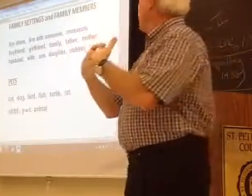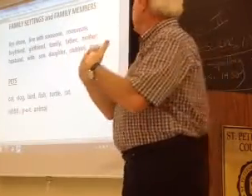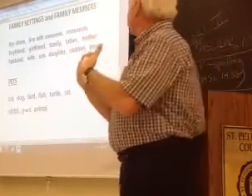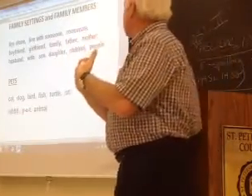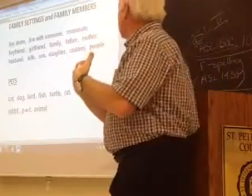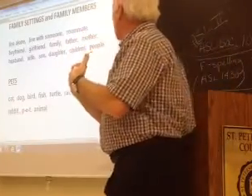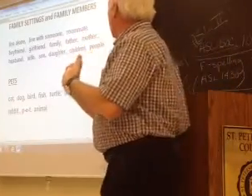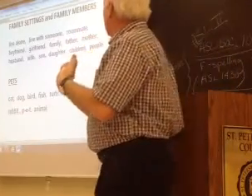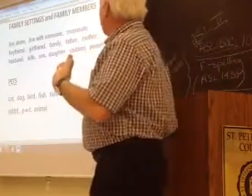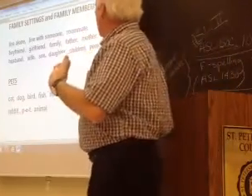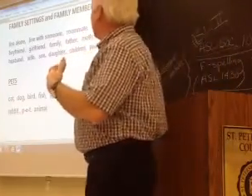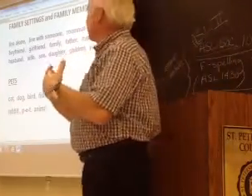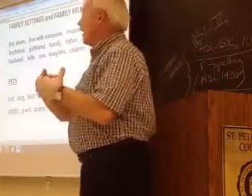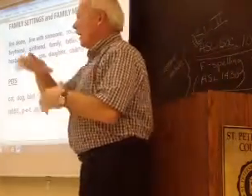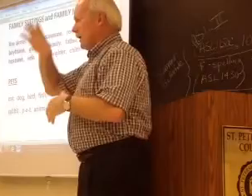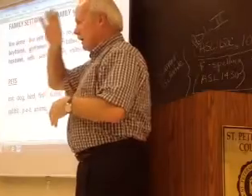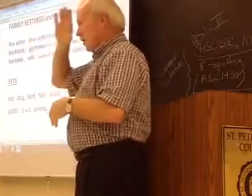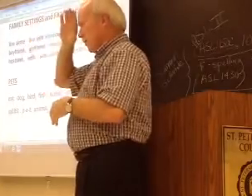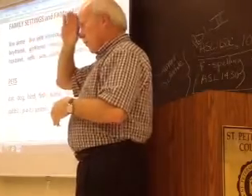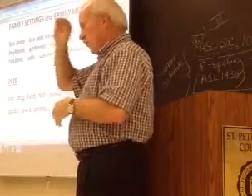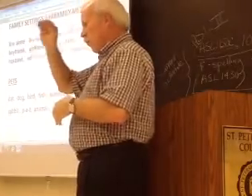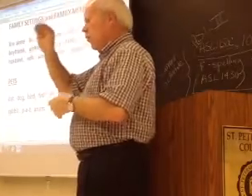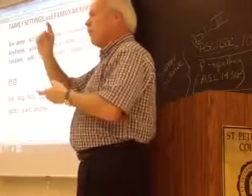Roommate. Boyfriend.